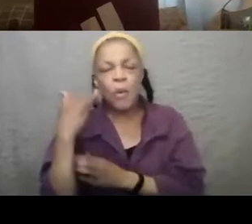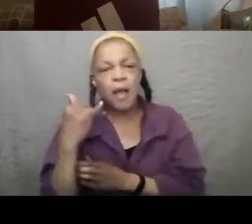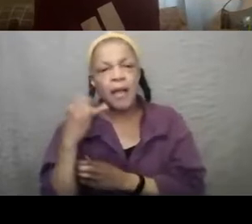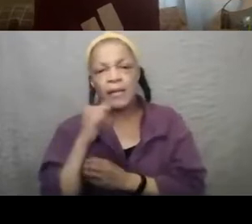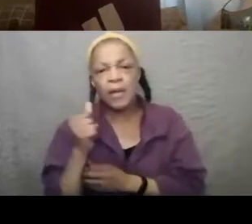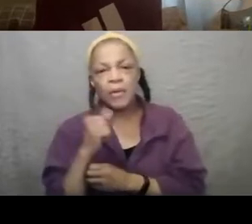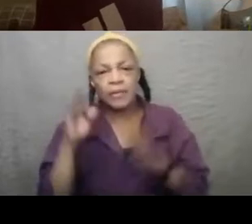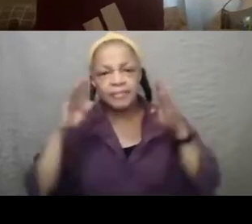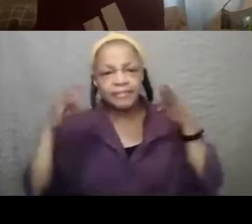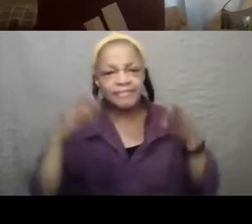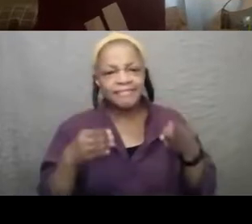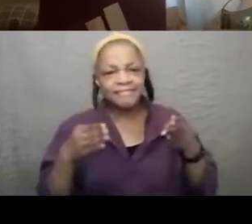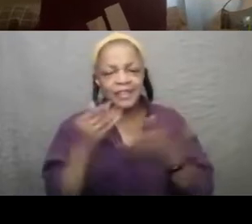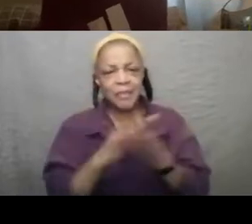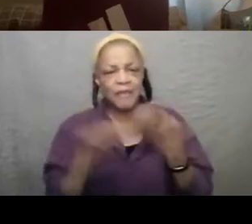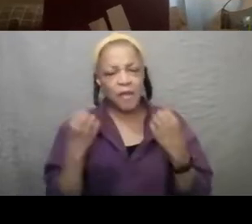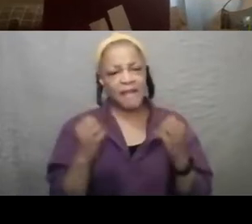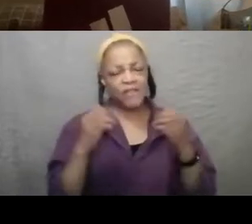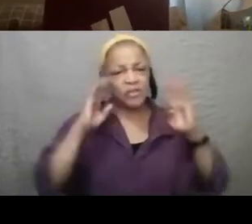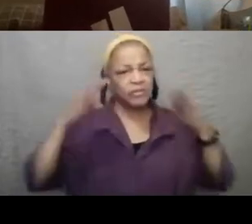same effort that we think about